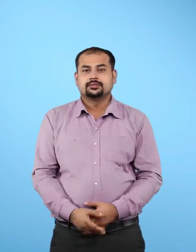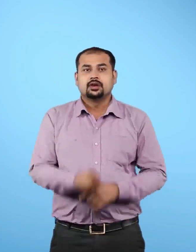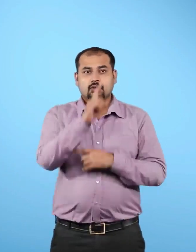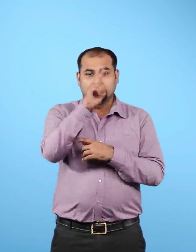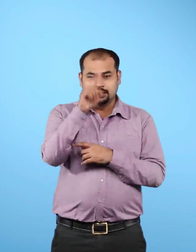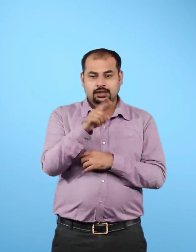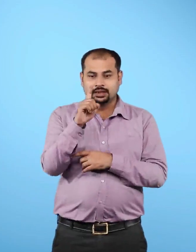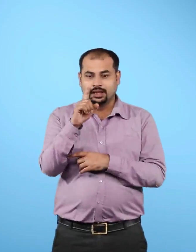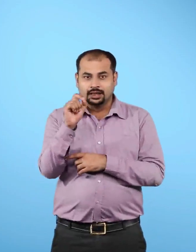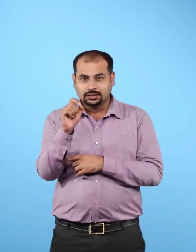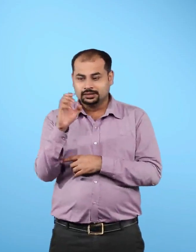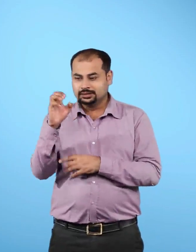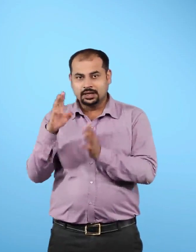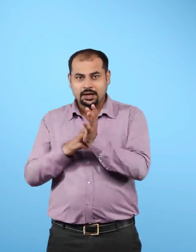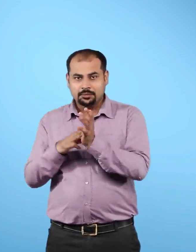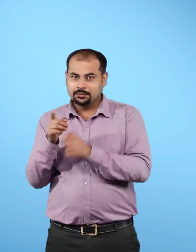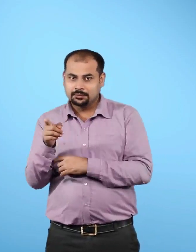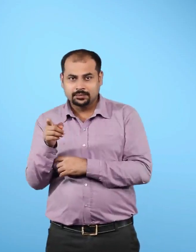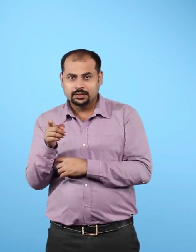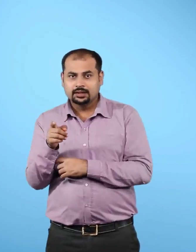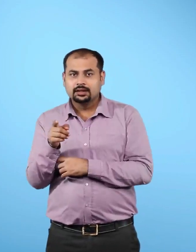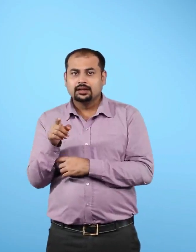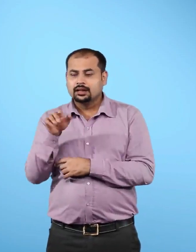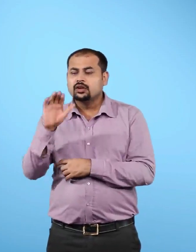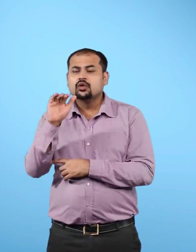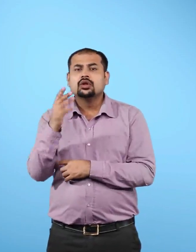We also call 1/10 of a centimeter as